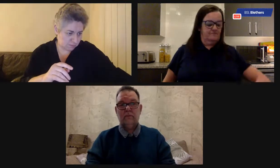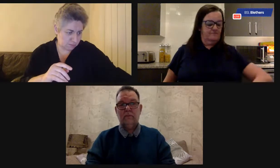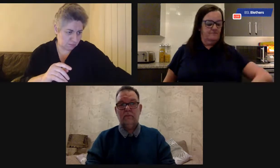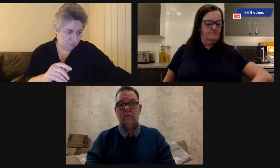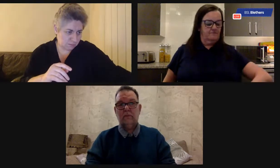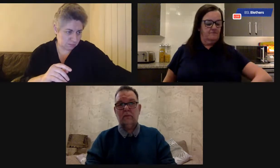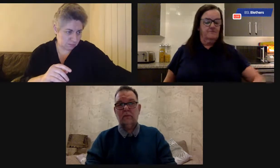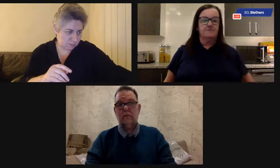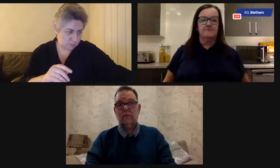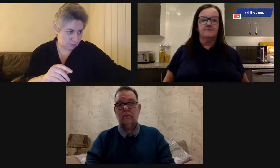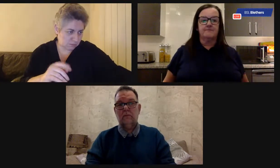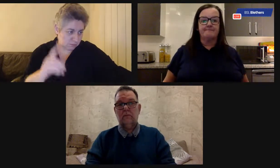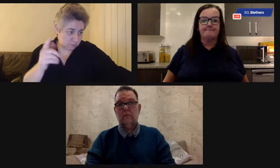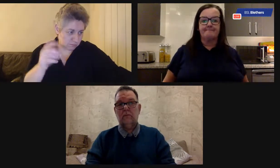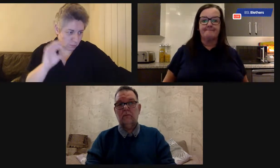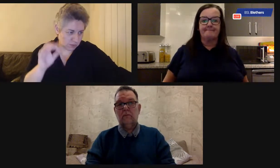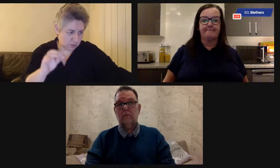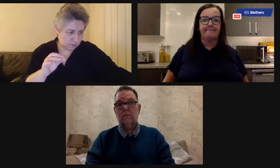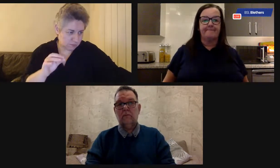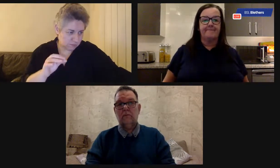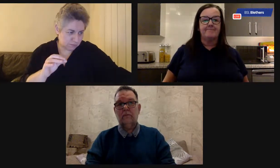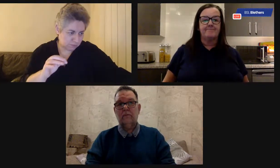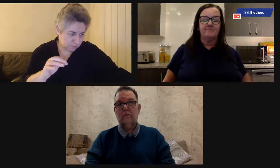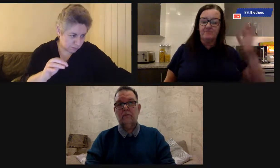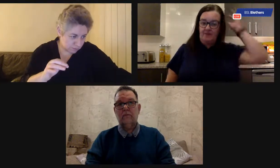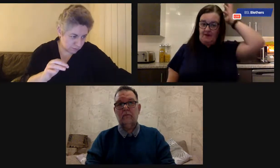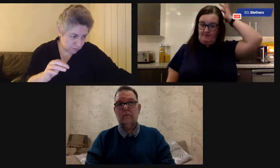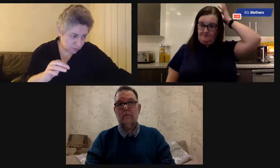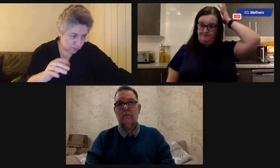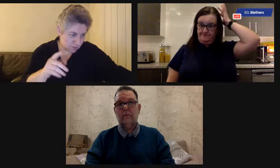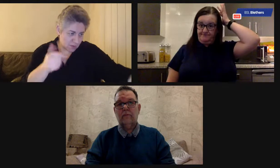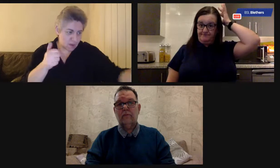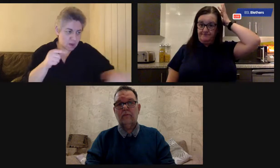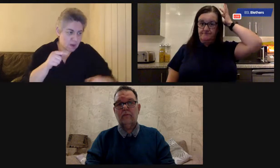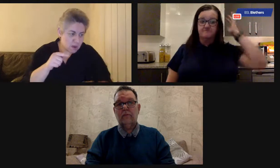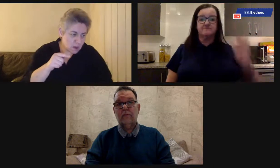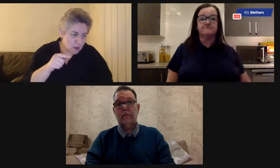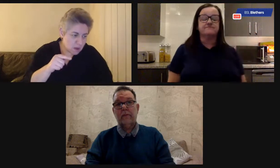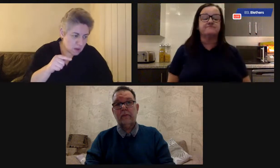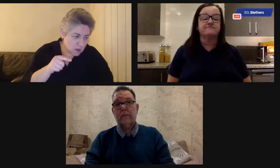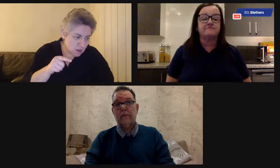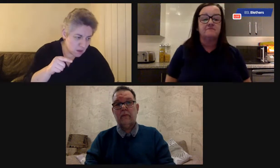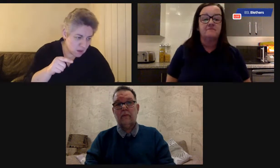Okay, bear with me a second while I check out these questions.